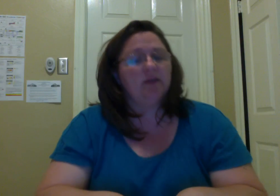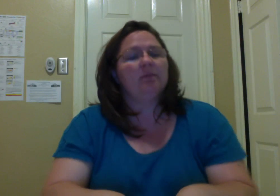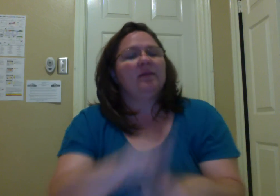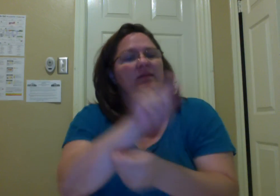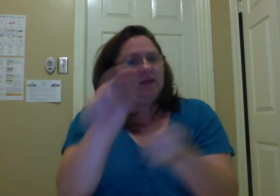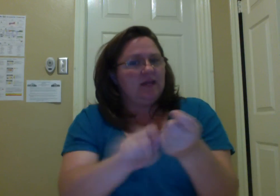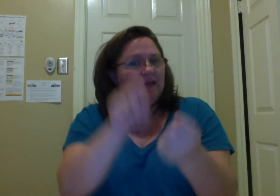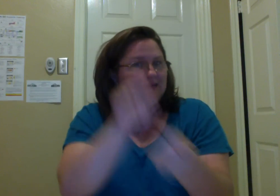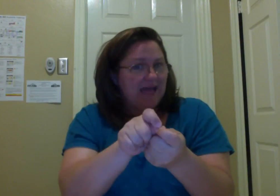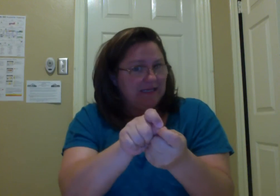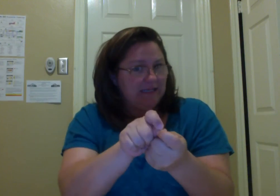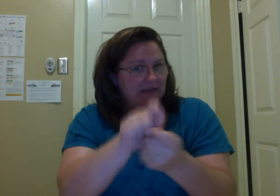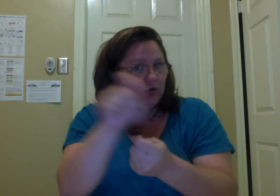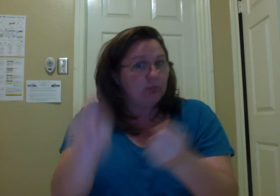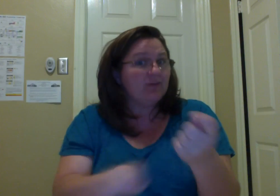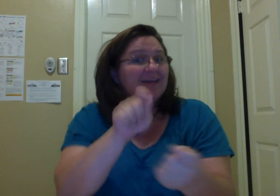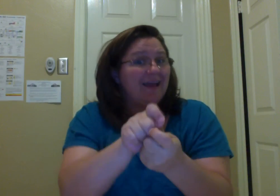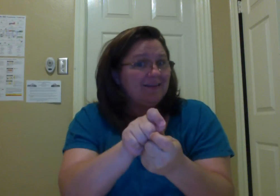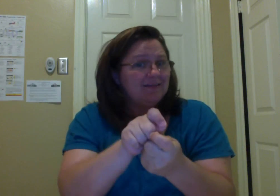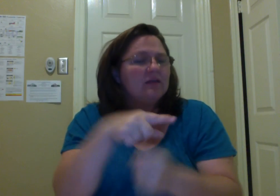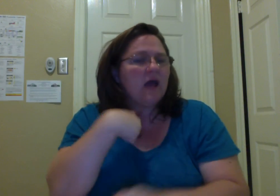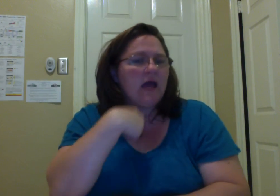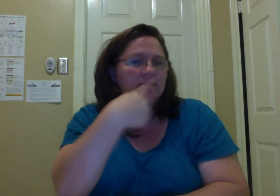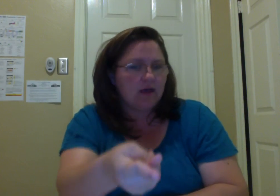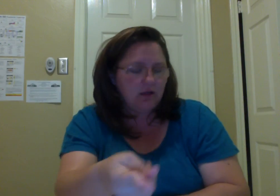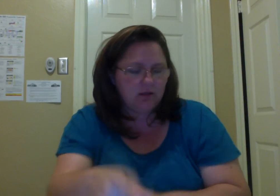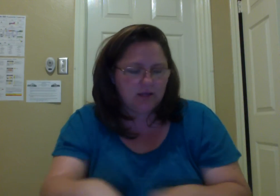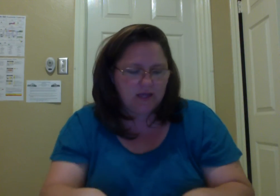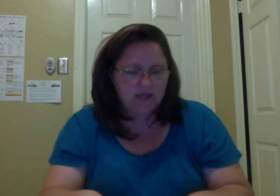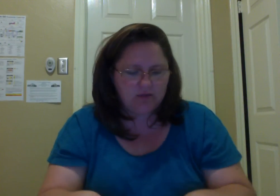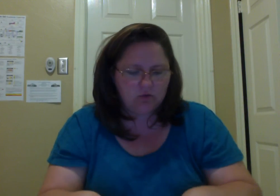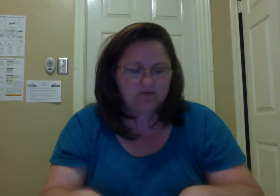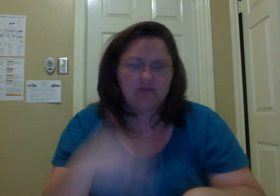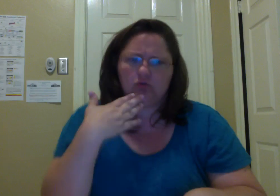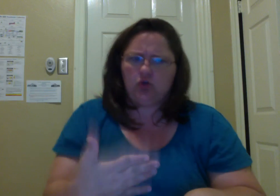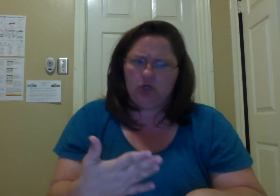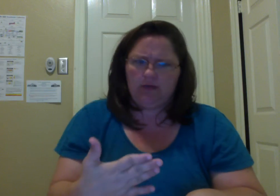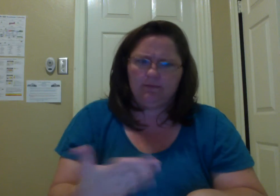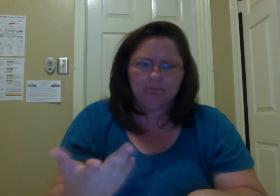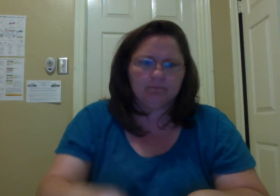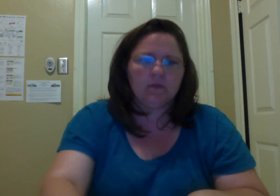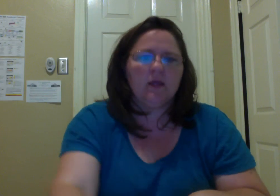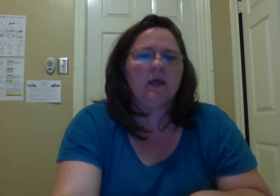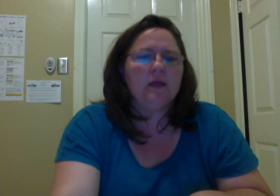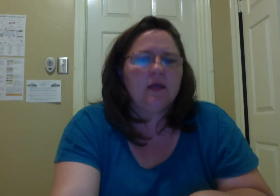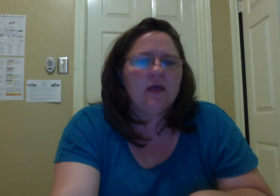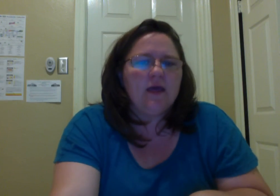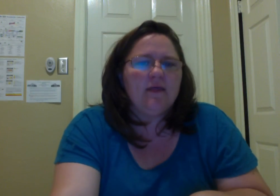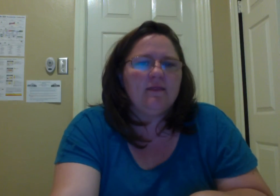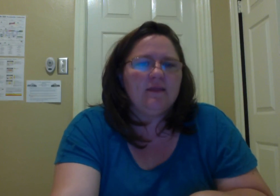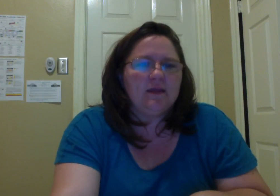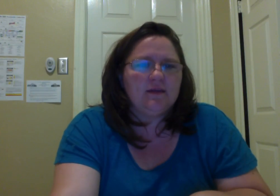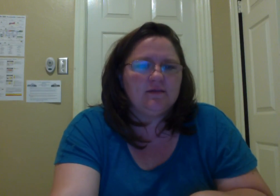and then said, exactly, or precise, I tell. And Laura says, good. Okay. And then